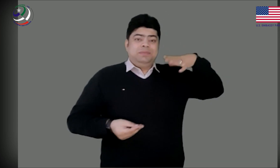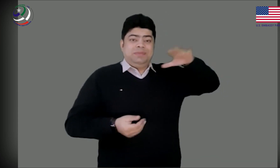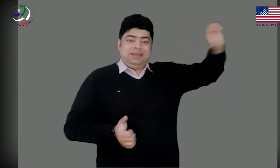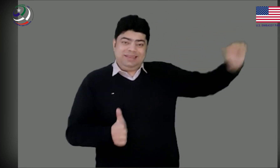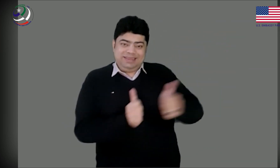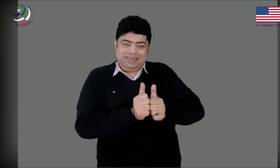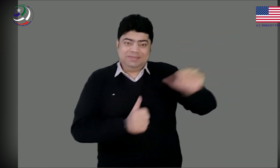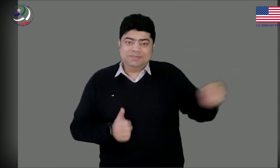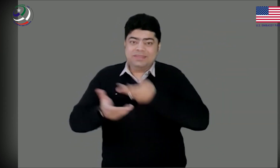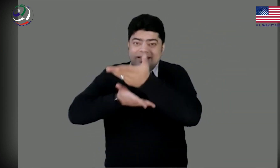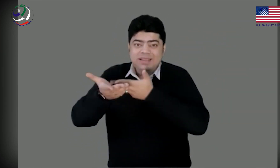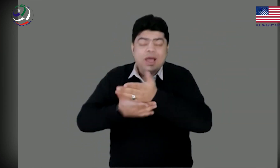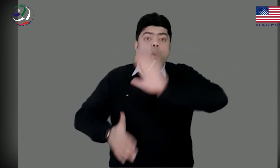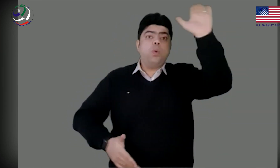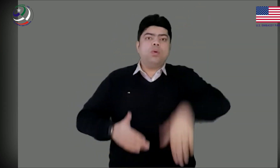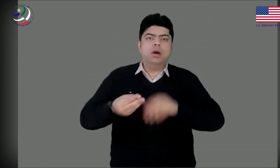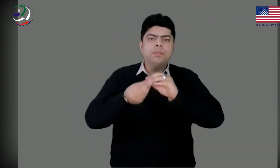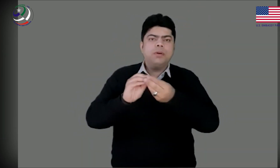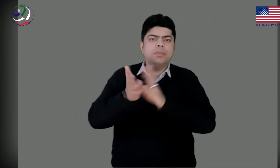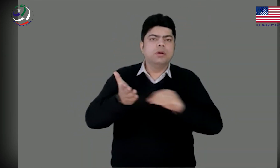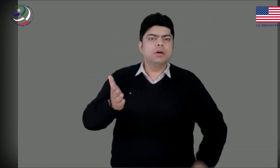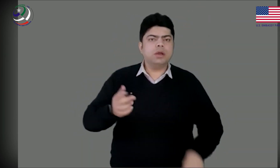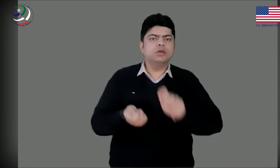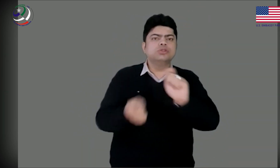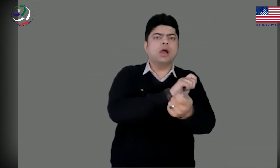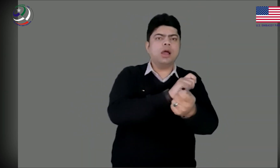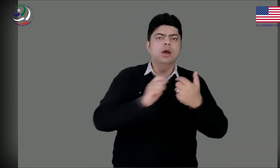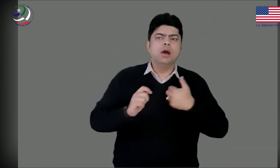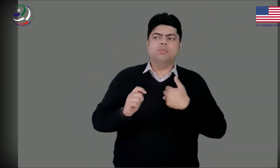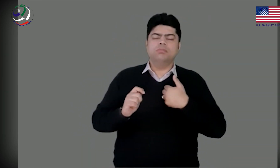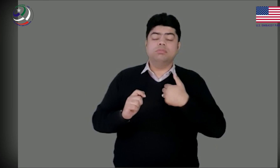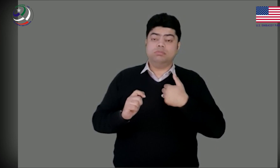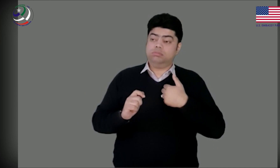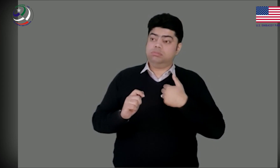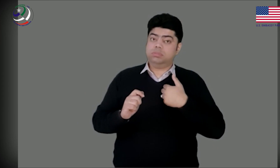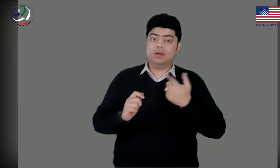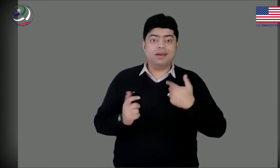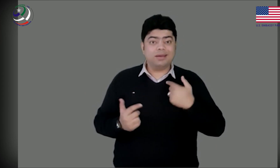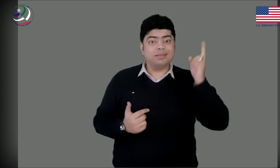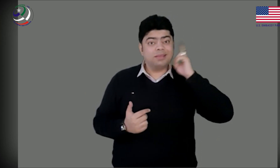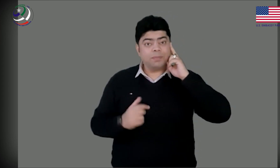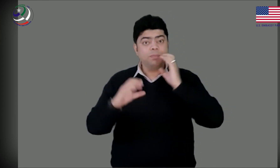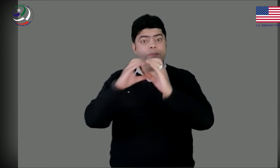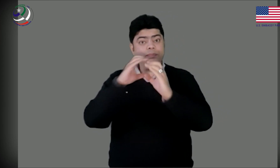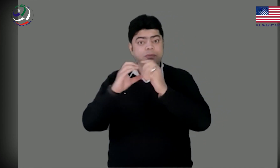He talked to the doctor. Then the doctor apologized and said that he misunderstood and told us to get rid of the other medicine and prescribed us a new